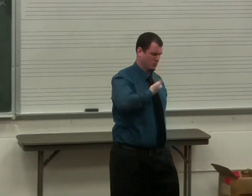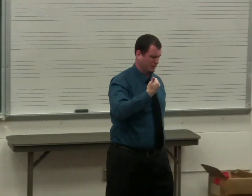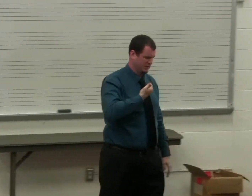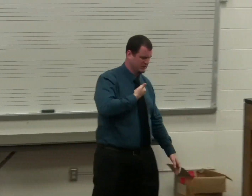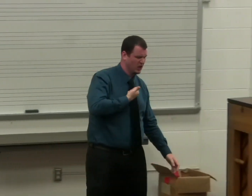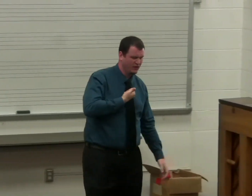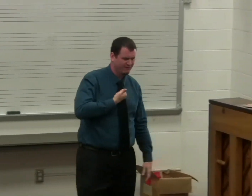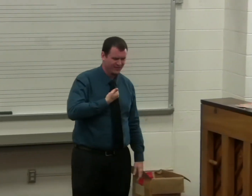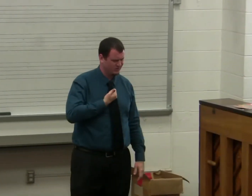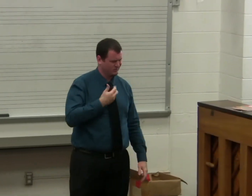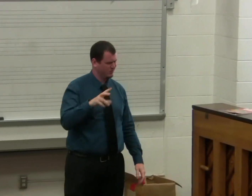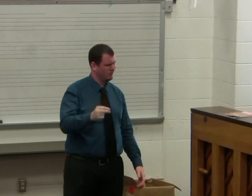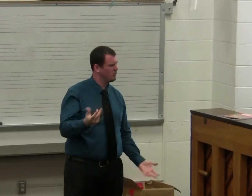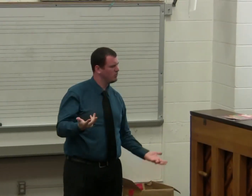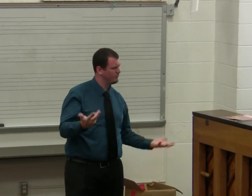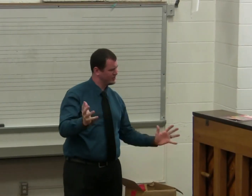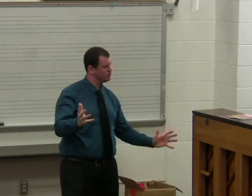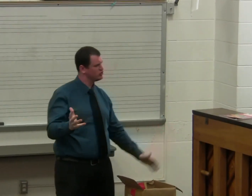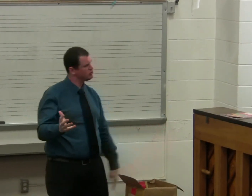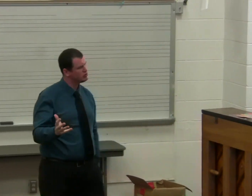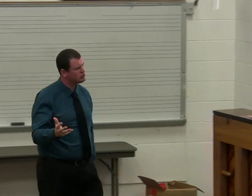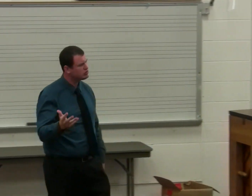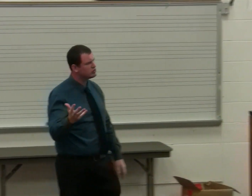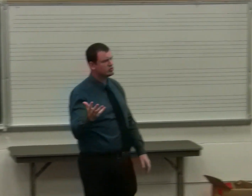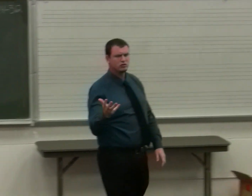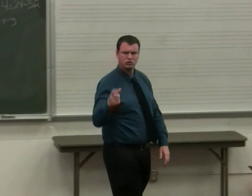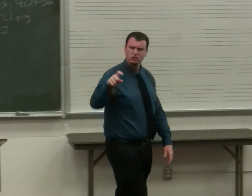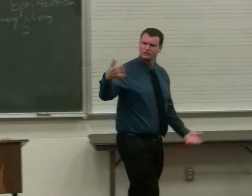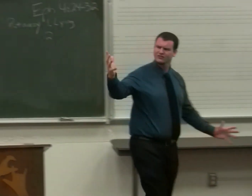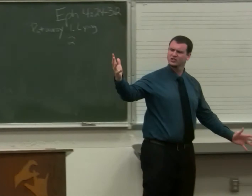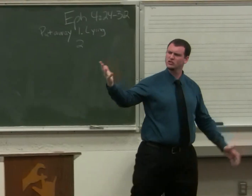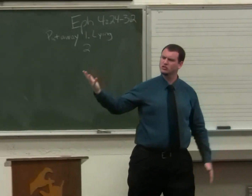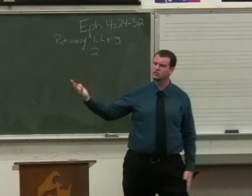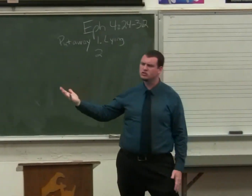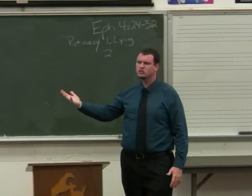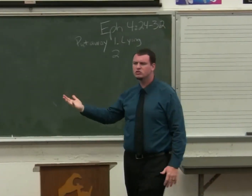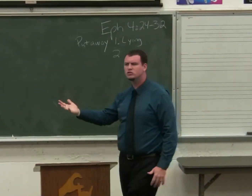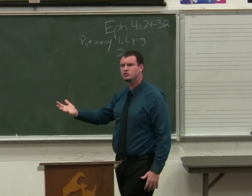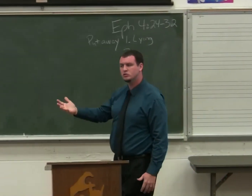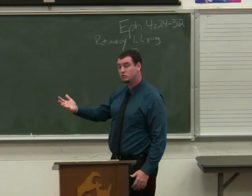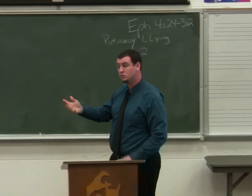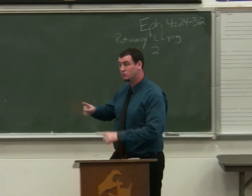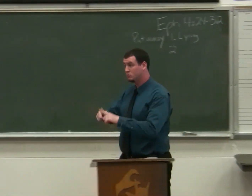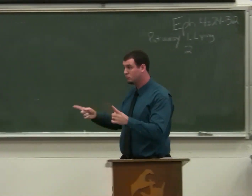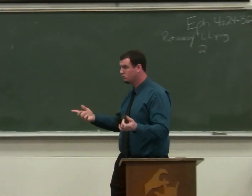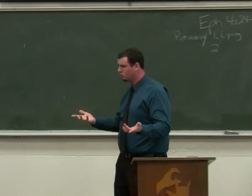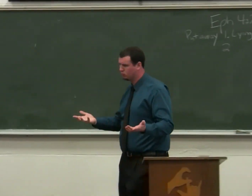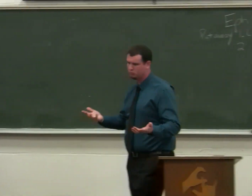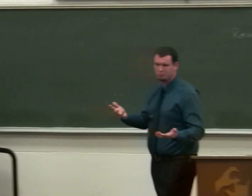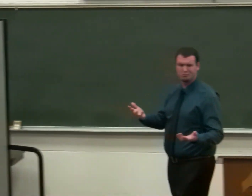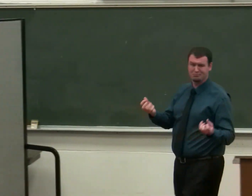and selfishness and not to be angry for ourselves, but our goal is to serve the